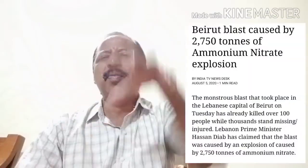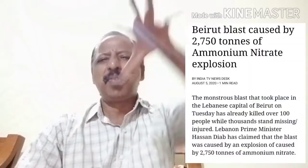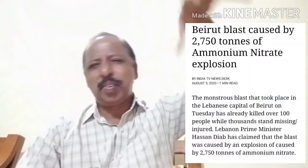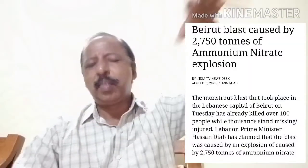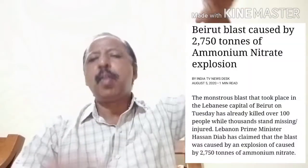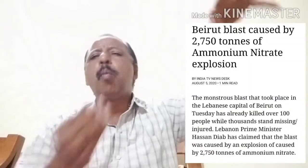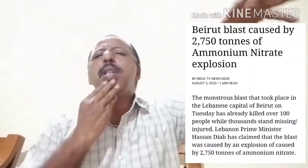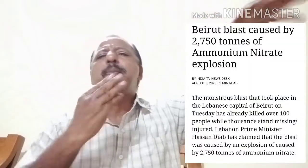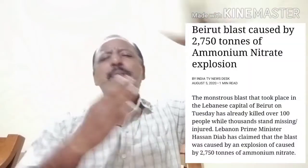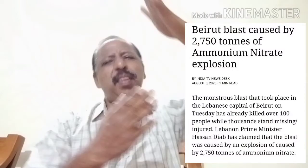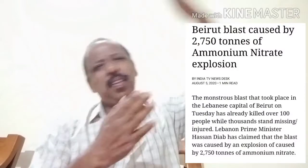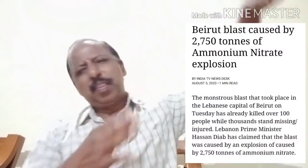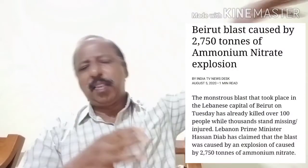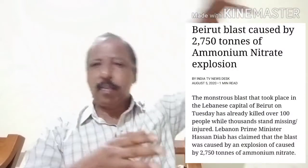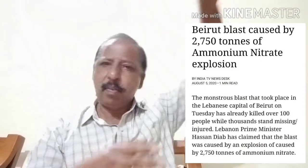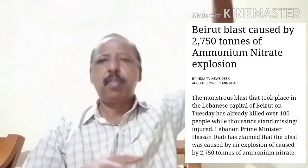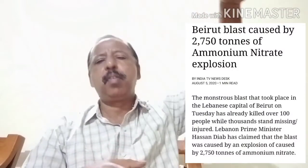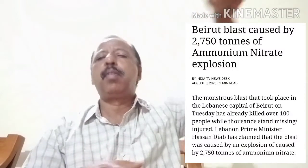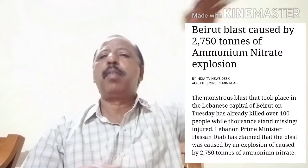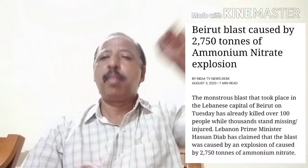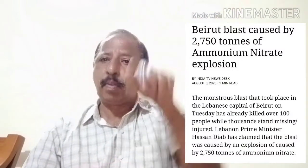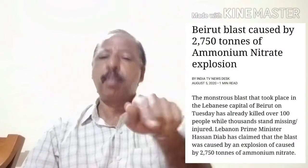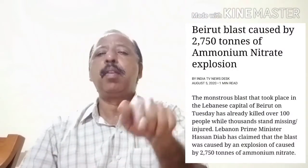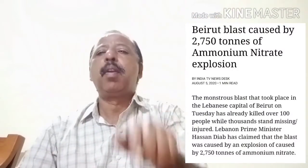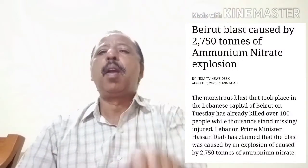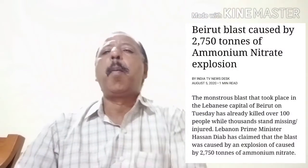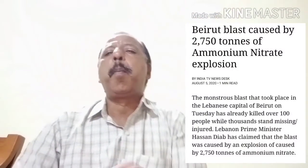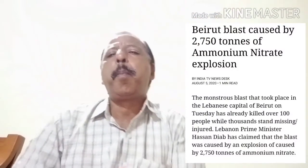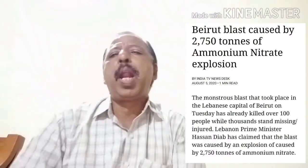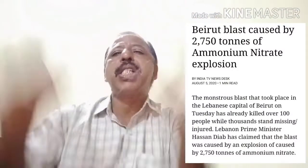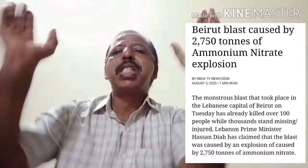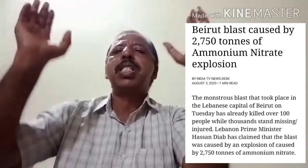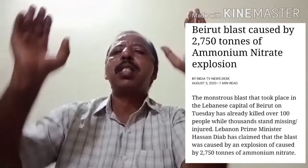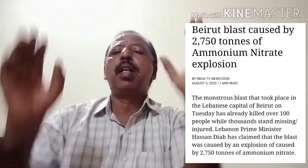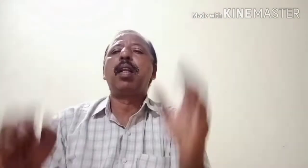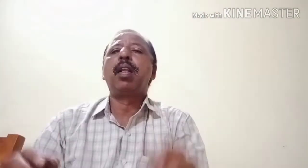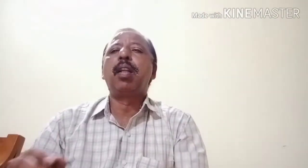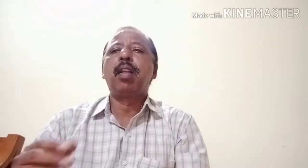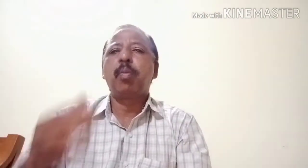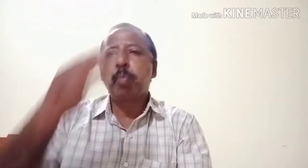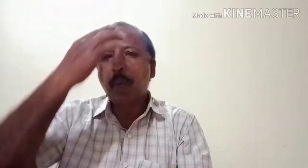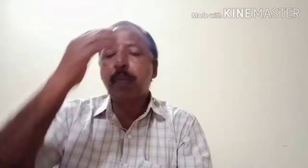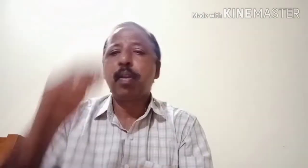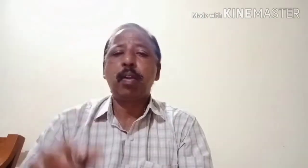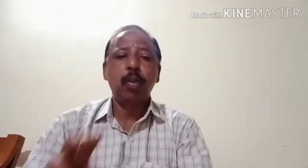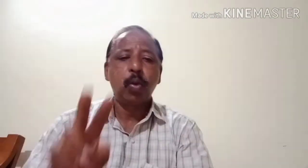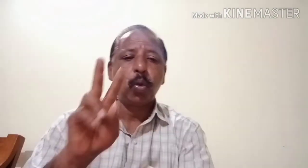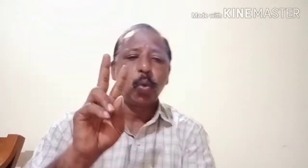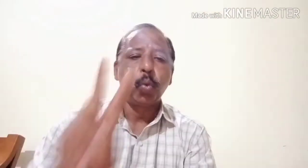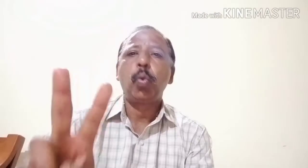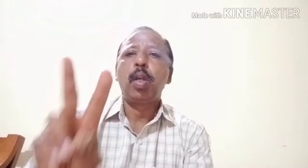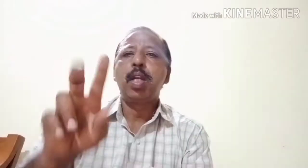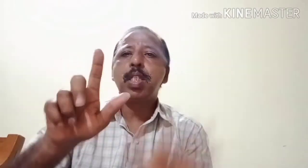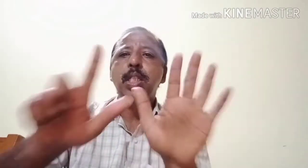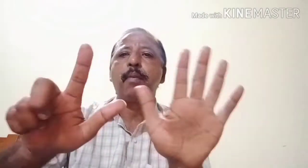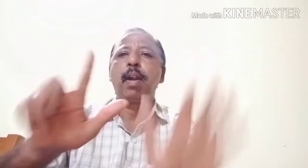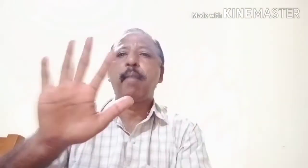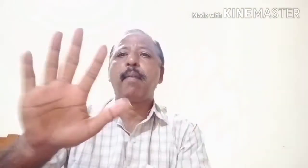Hirala works as a driver partner with Ola in general. He tells us about Ola helping him and a lot of other drivers